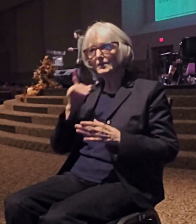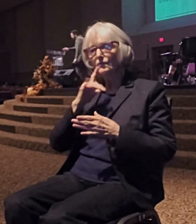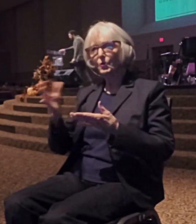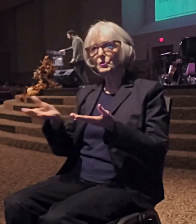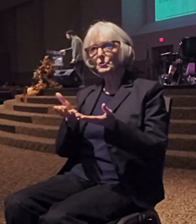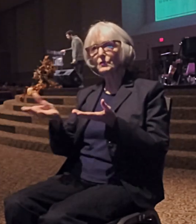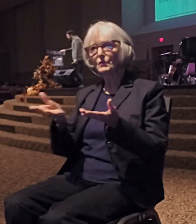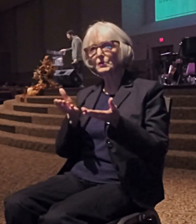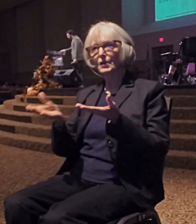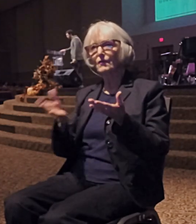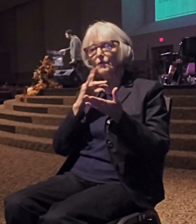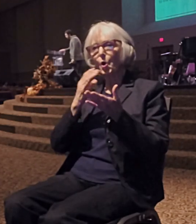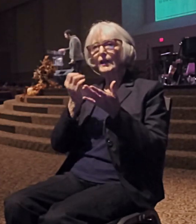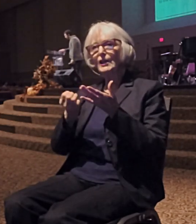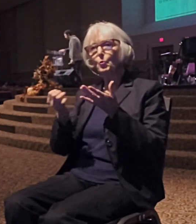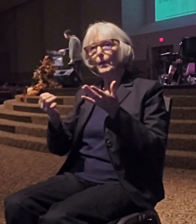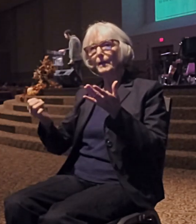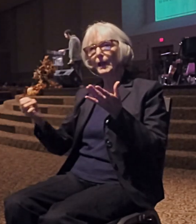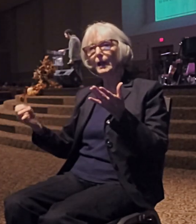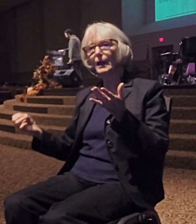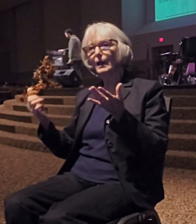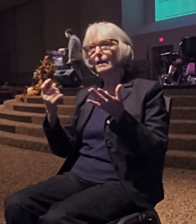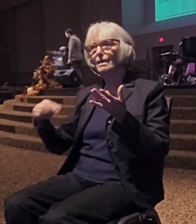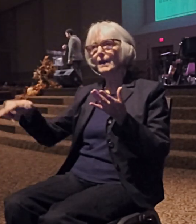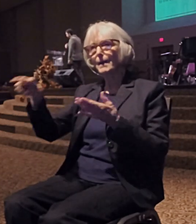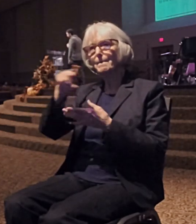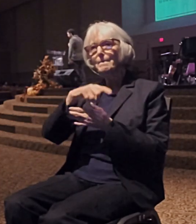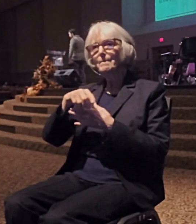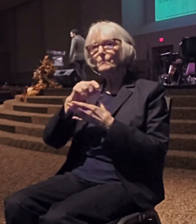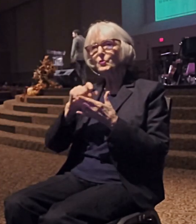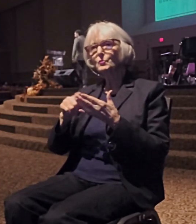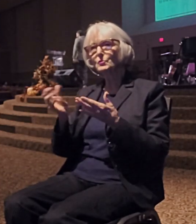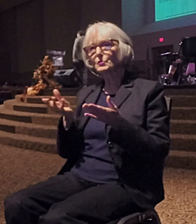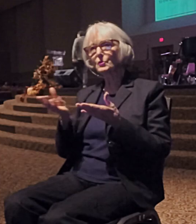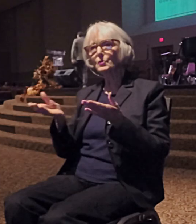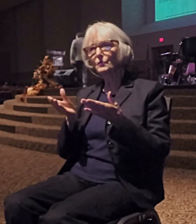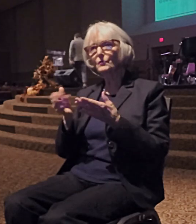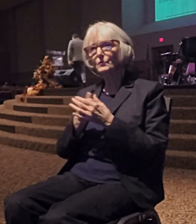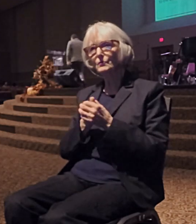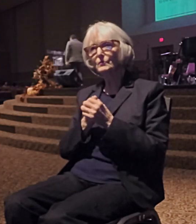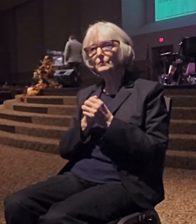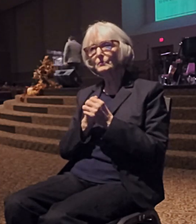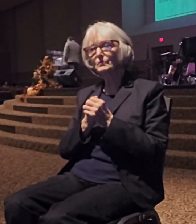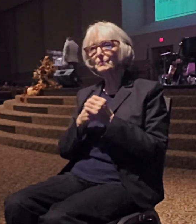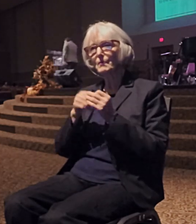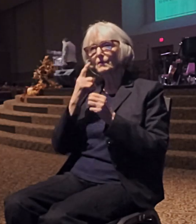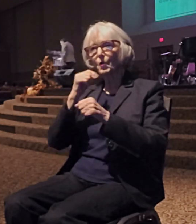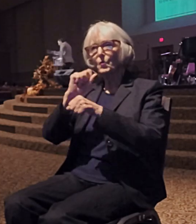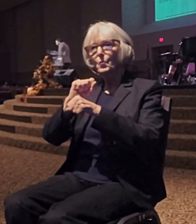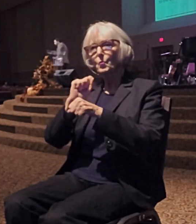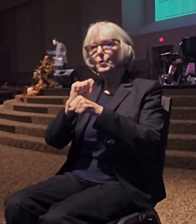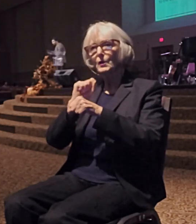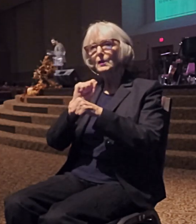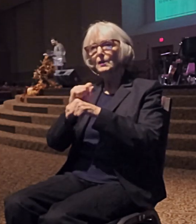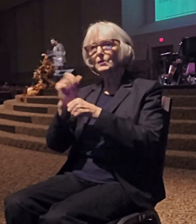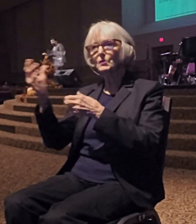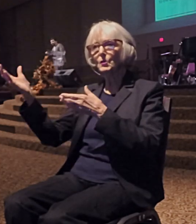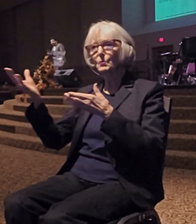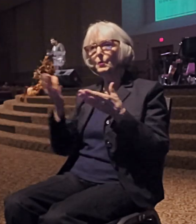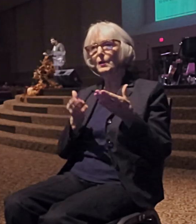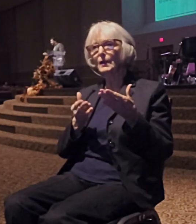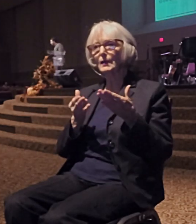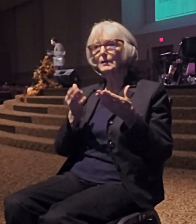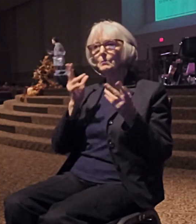the equipping, for the preparing, for the working to bring someone to a place